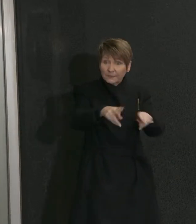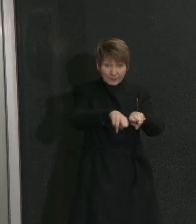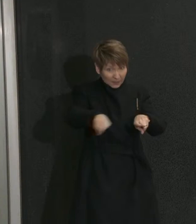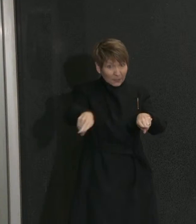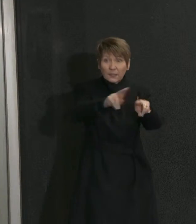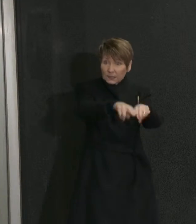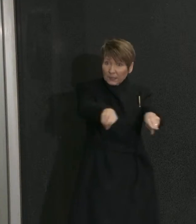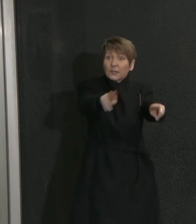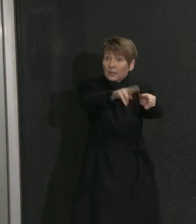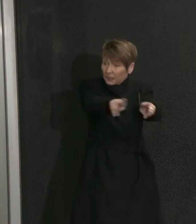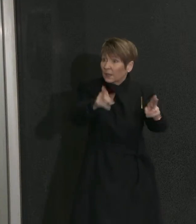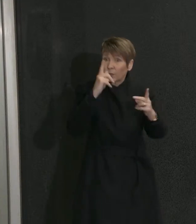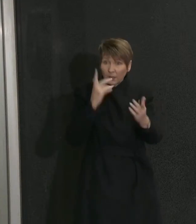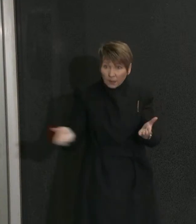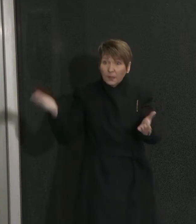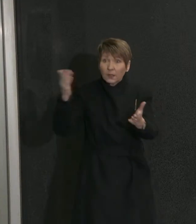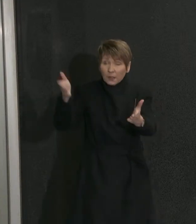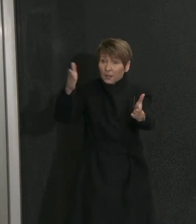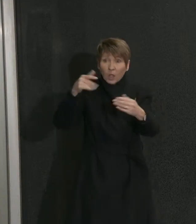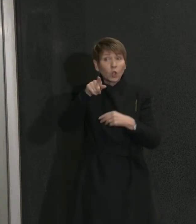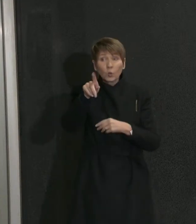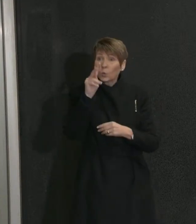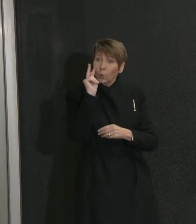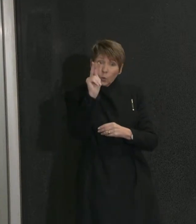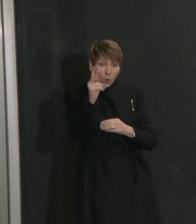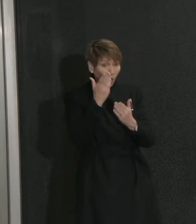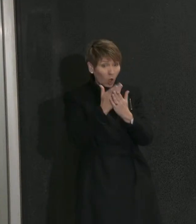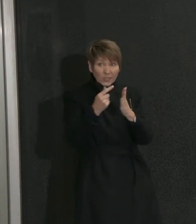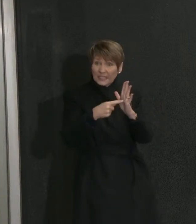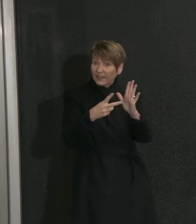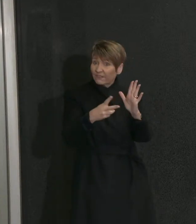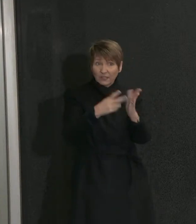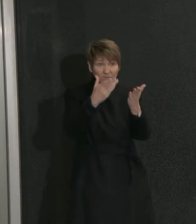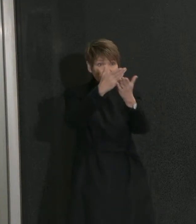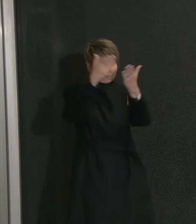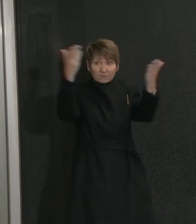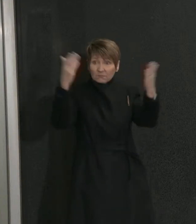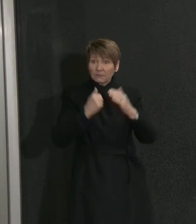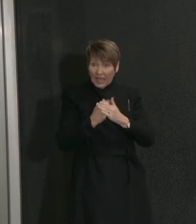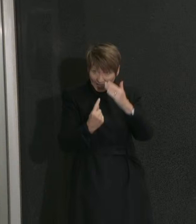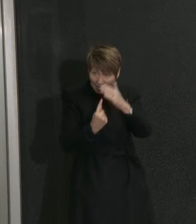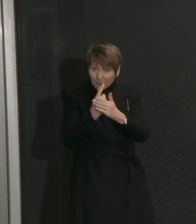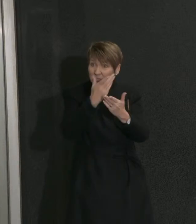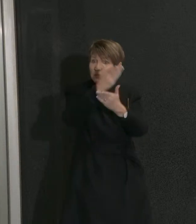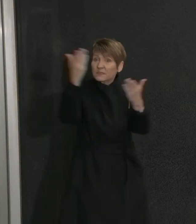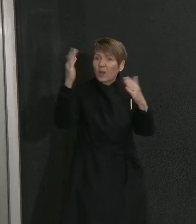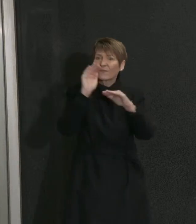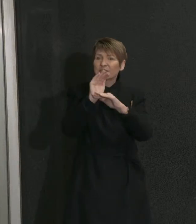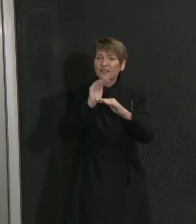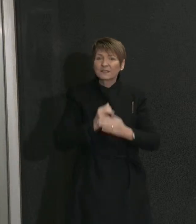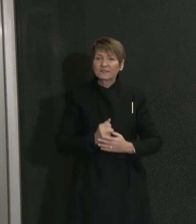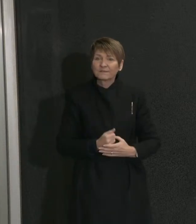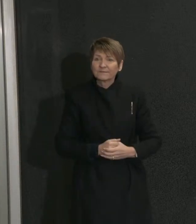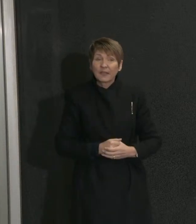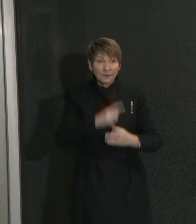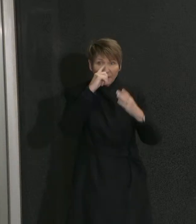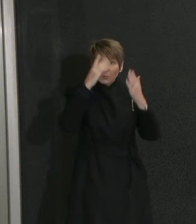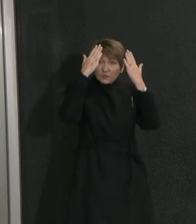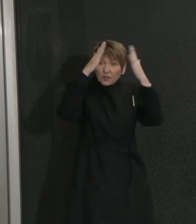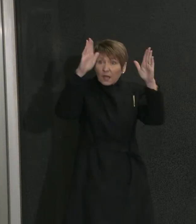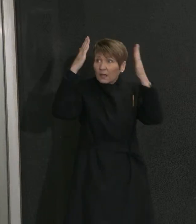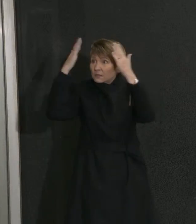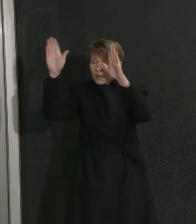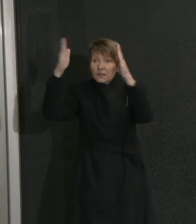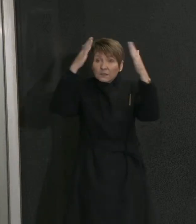from people, who are not medical experts at all, talking about whether this is more deadly or less deadly. It's not a